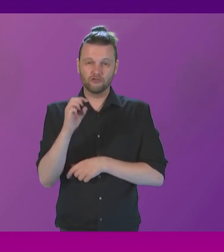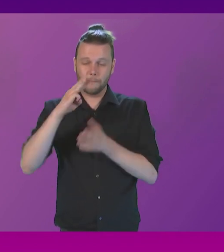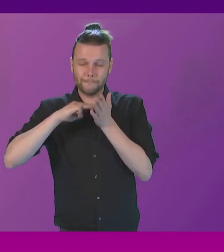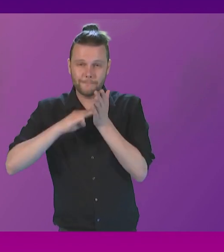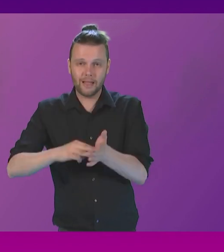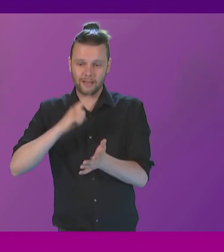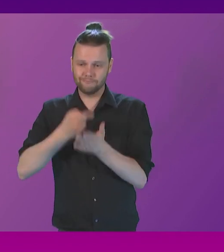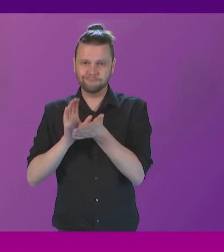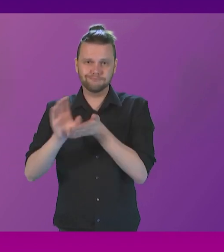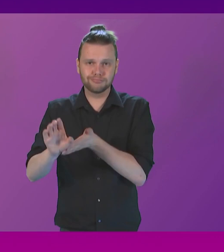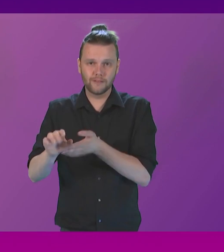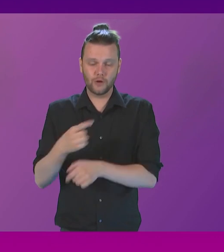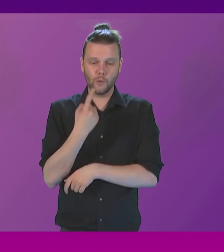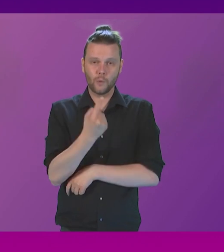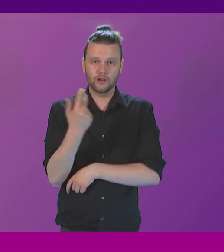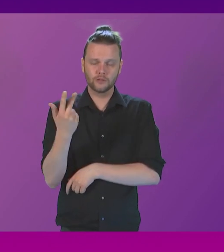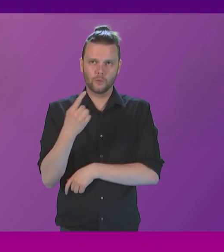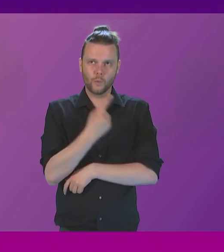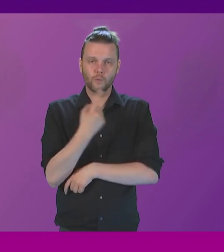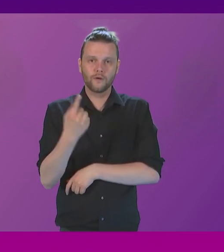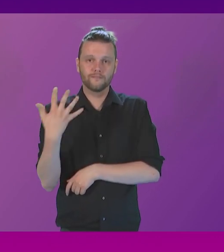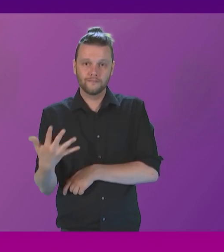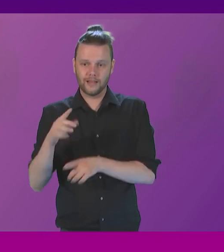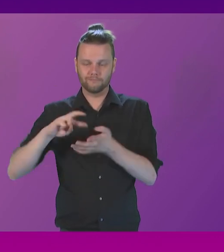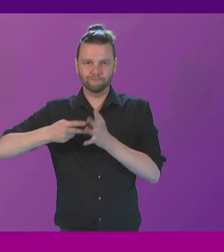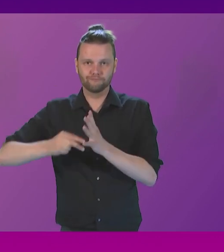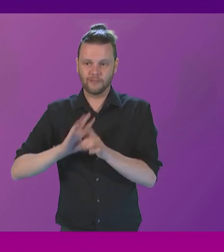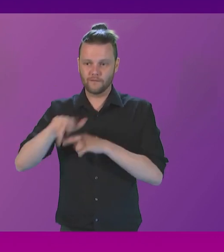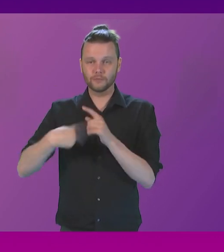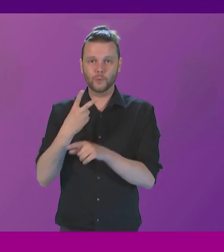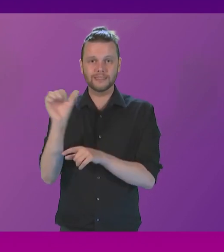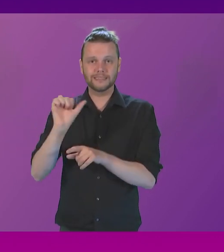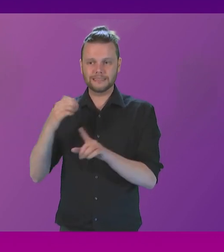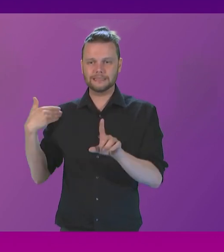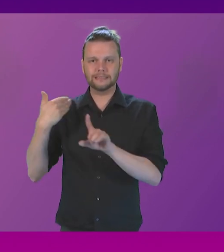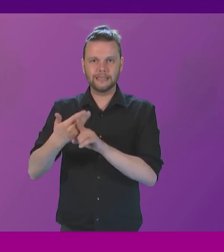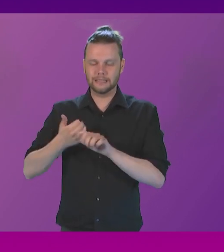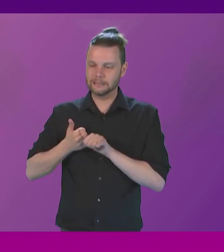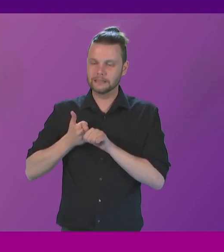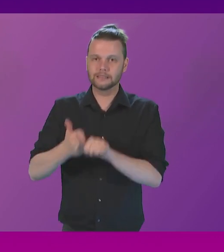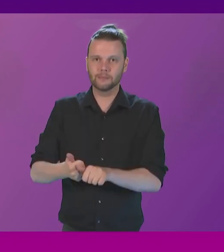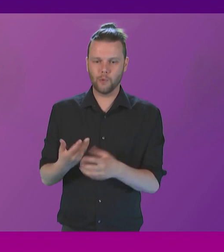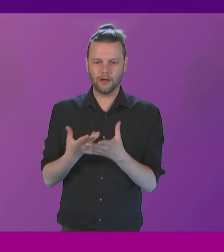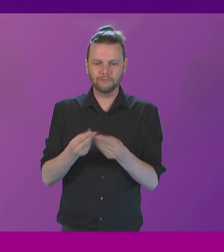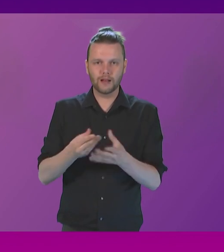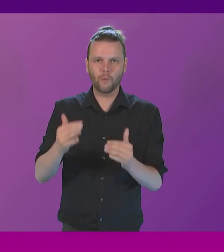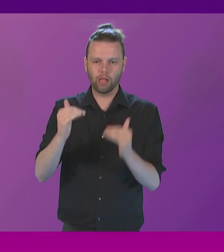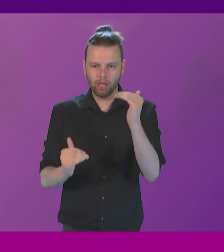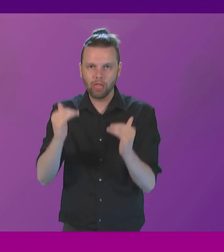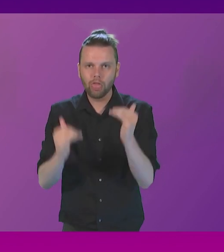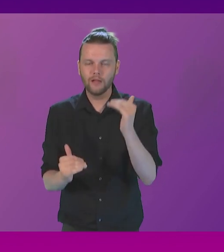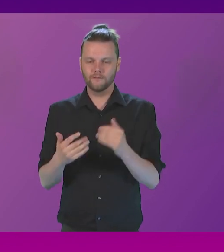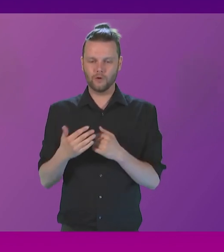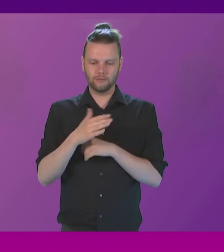of funding to 115 organisations since 2016 to deliver support that tackles inequalities, child and family